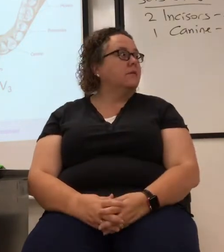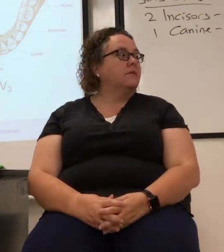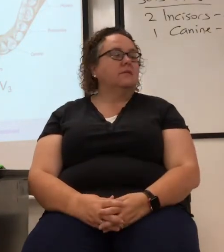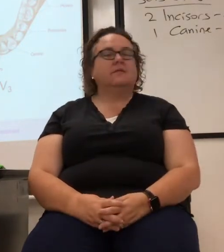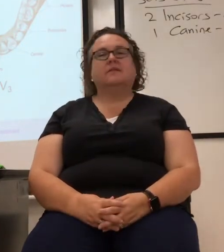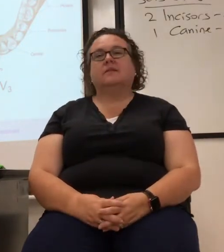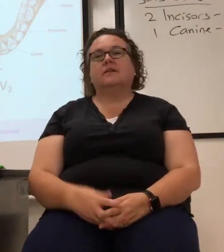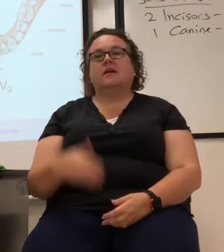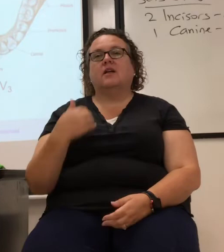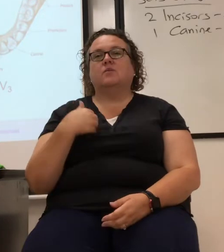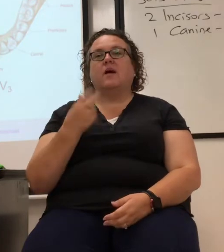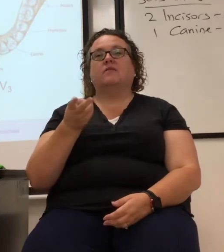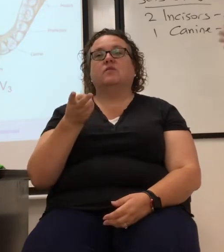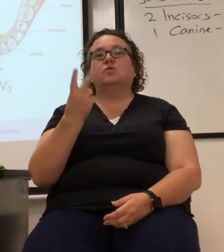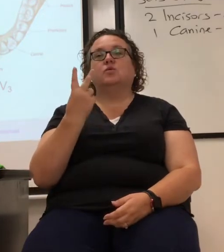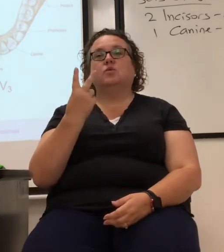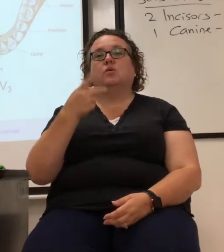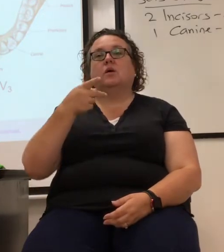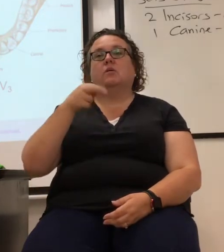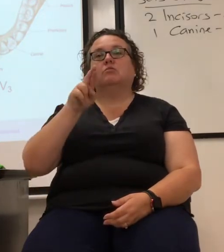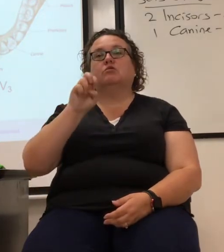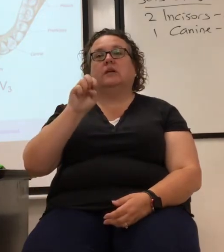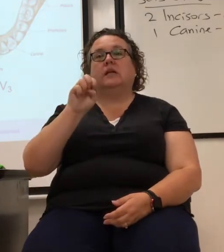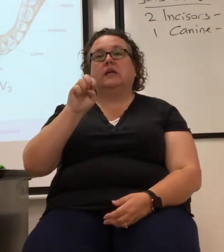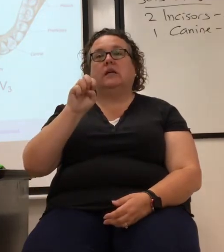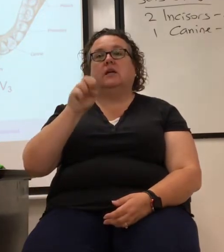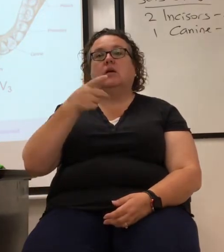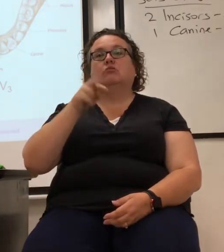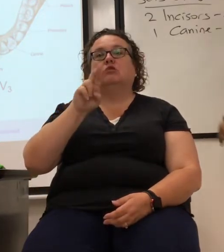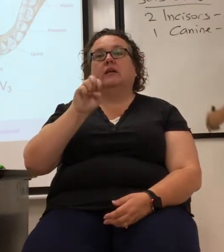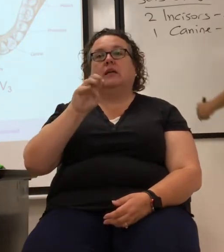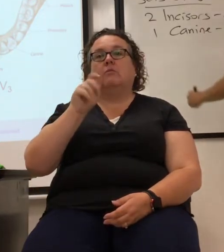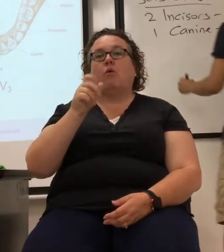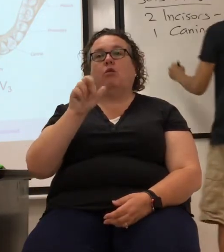and you have 2 premolars and 3 molars.